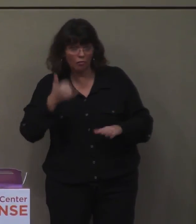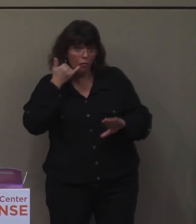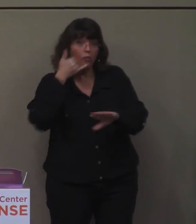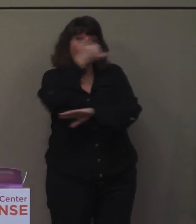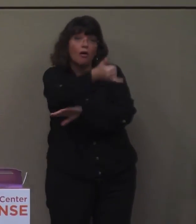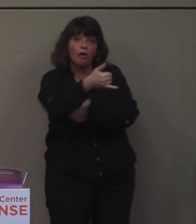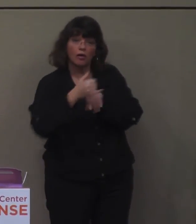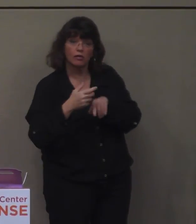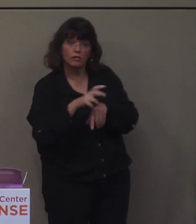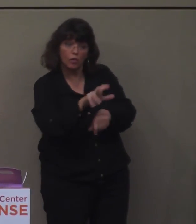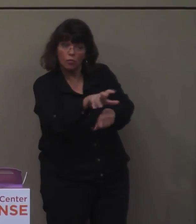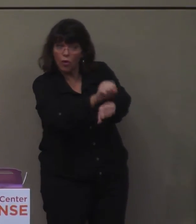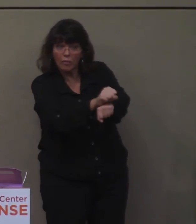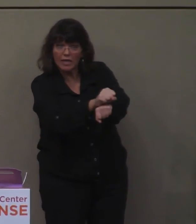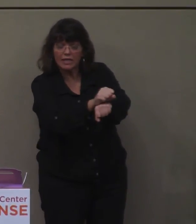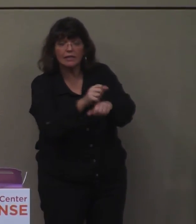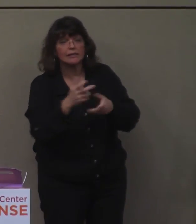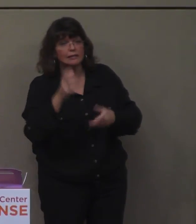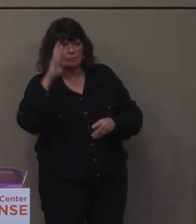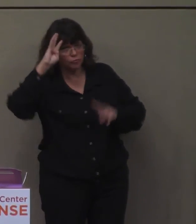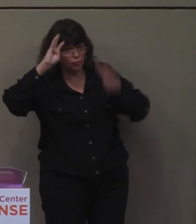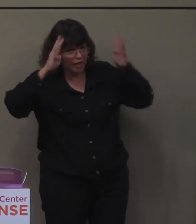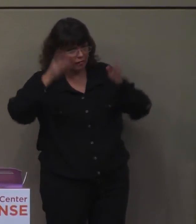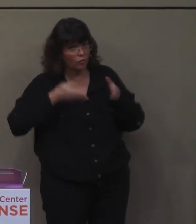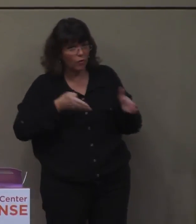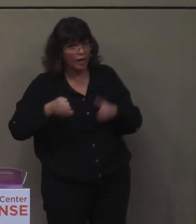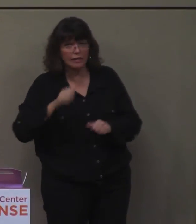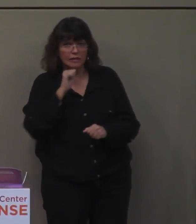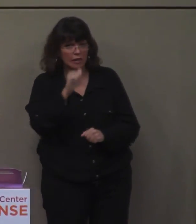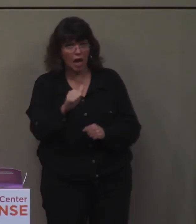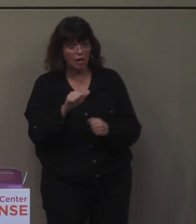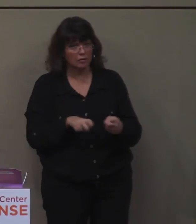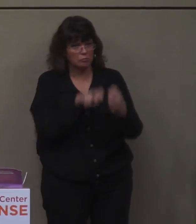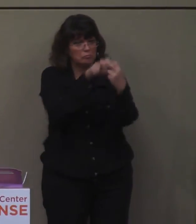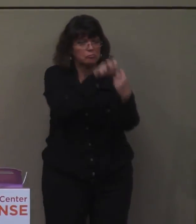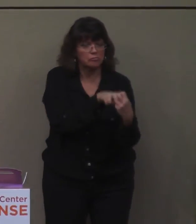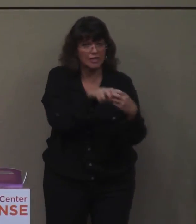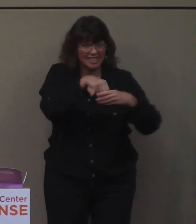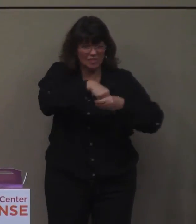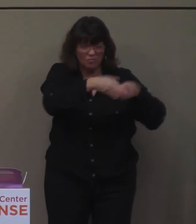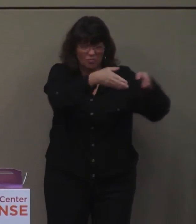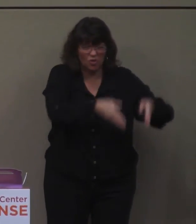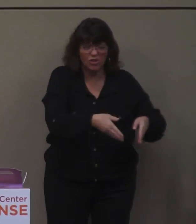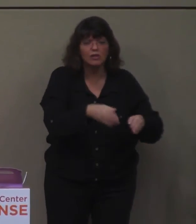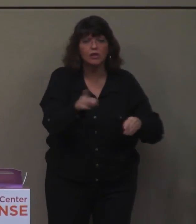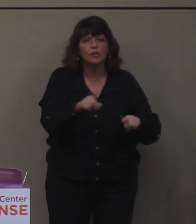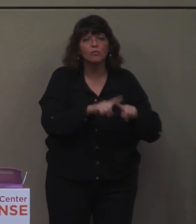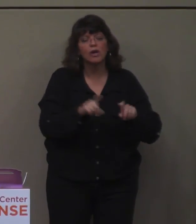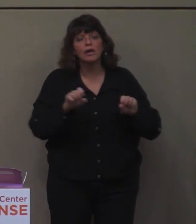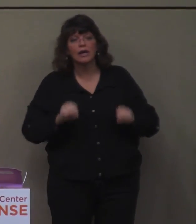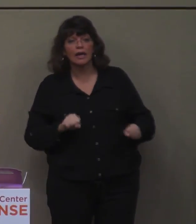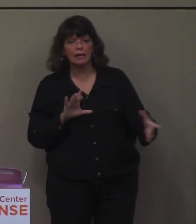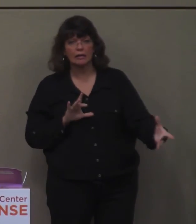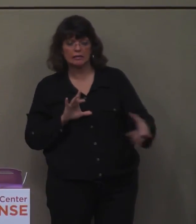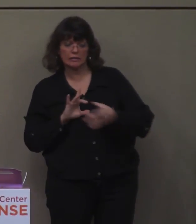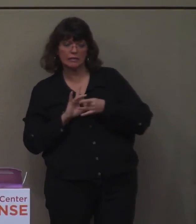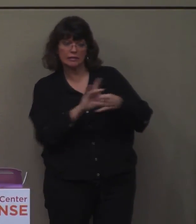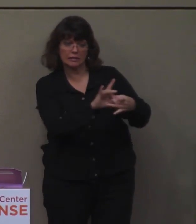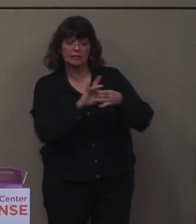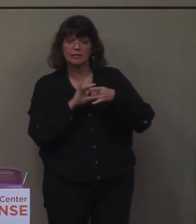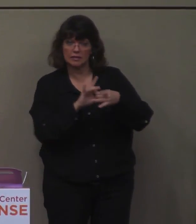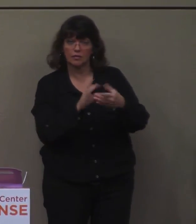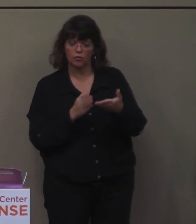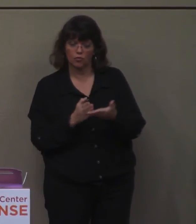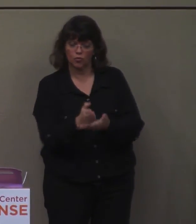seeing anybody face to face, but we'll be able to, through the phone, have connection until we can get back into